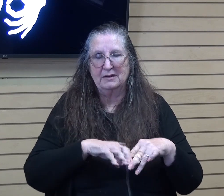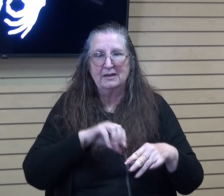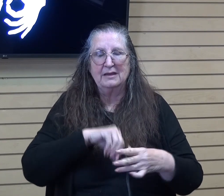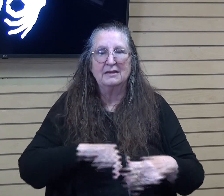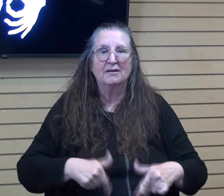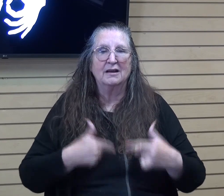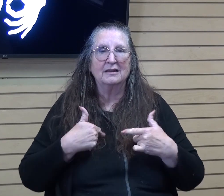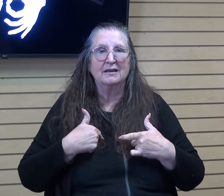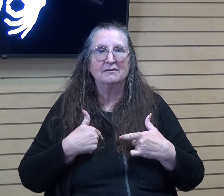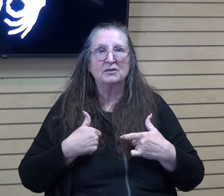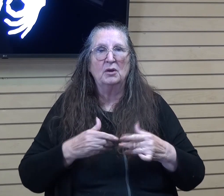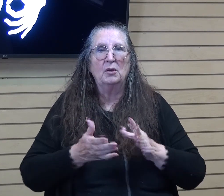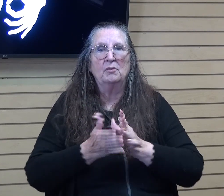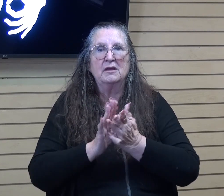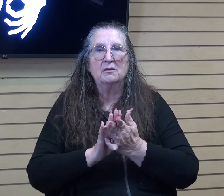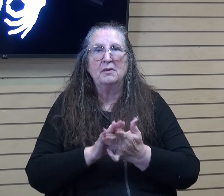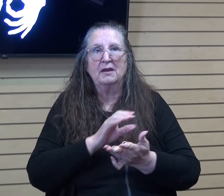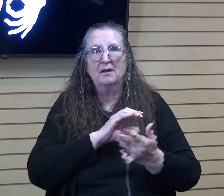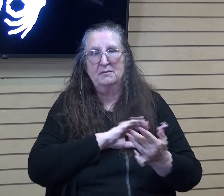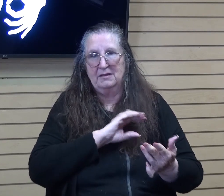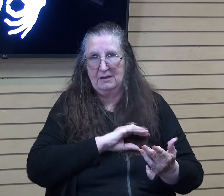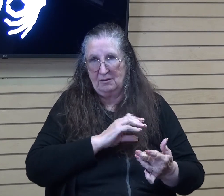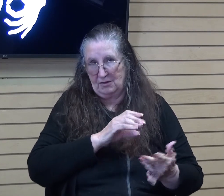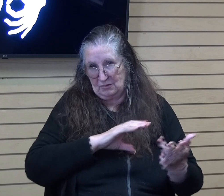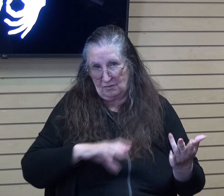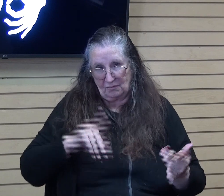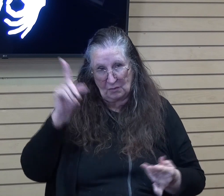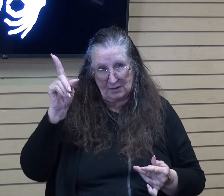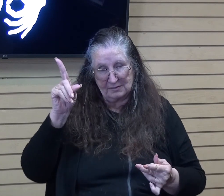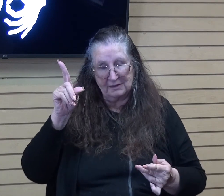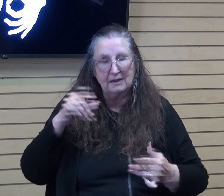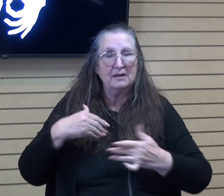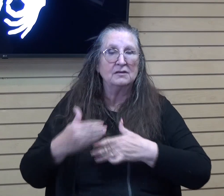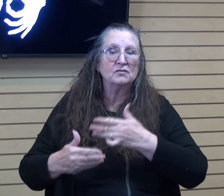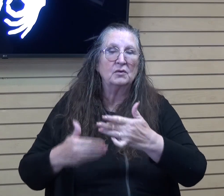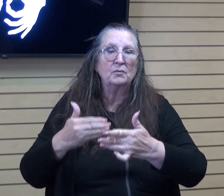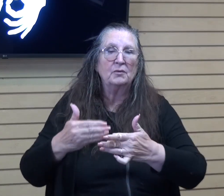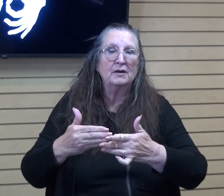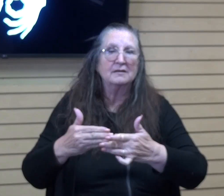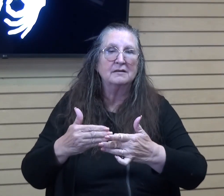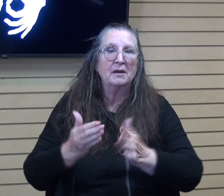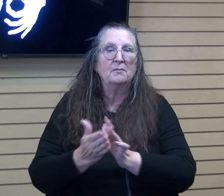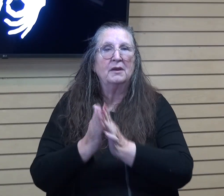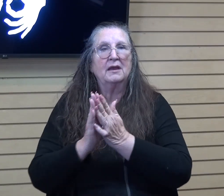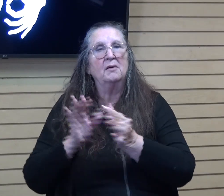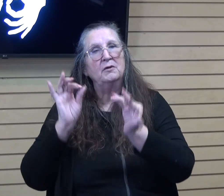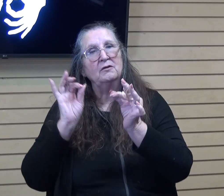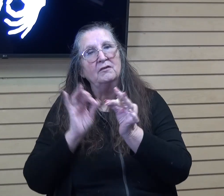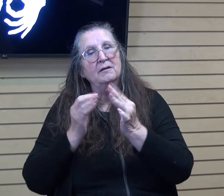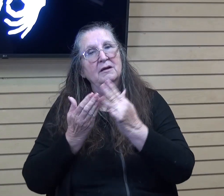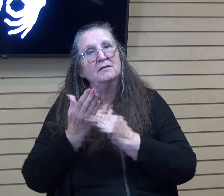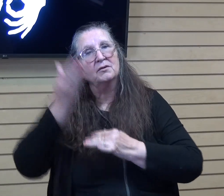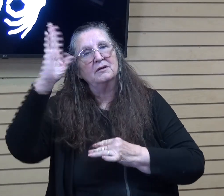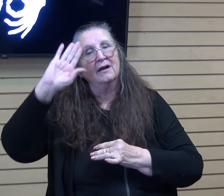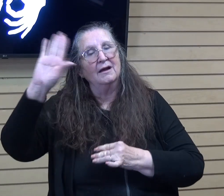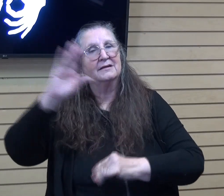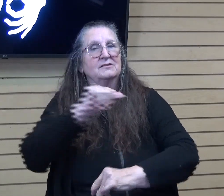take on the character of Christ. And this is a process of being perfected by God's power as we